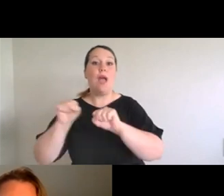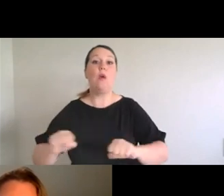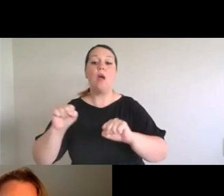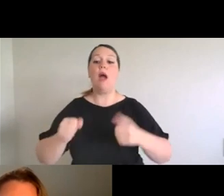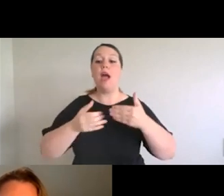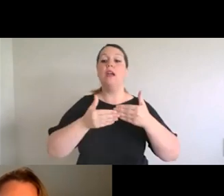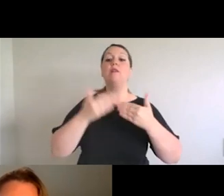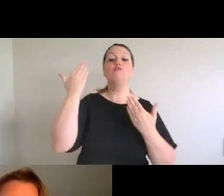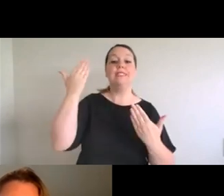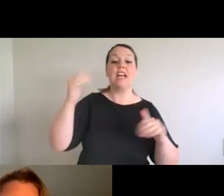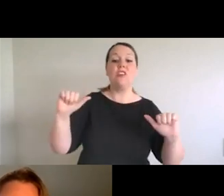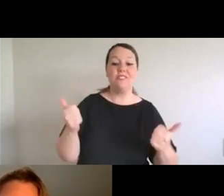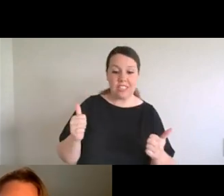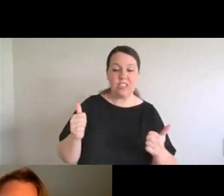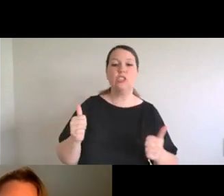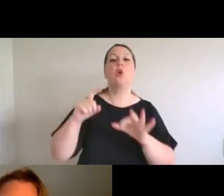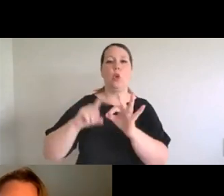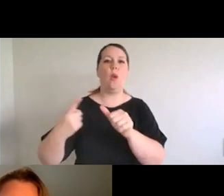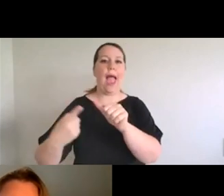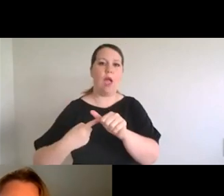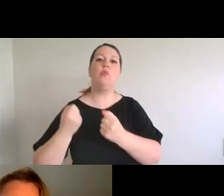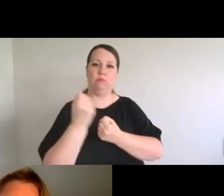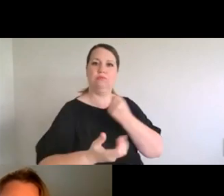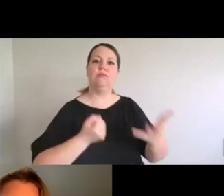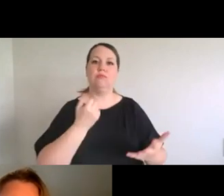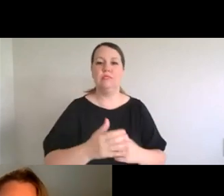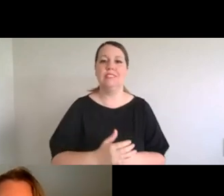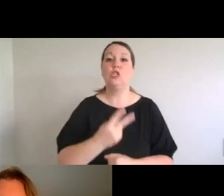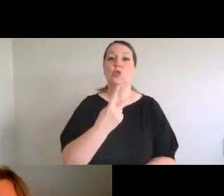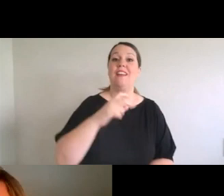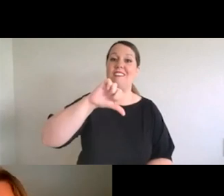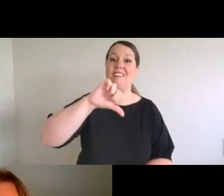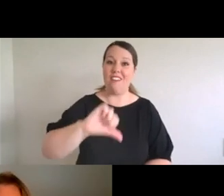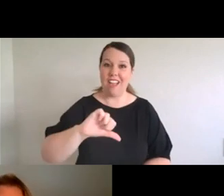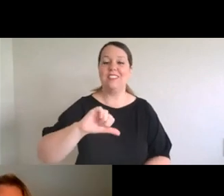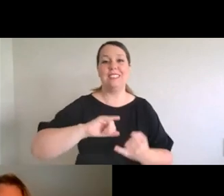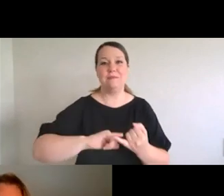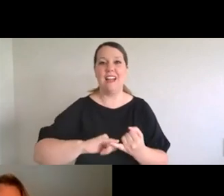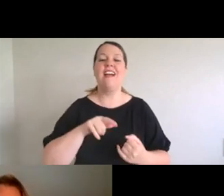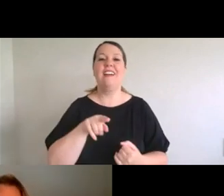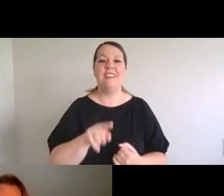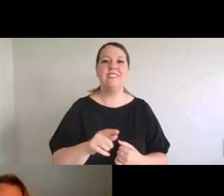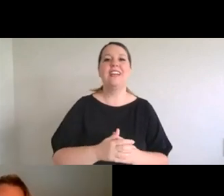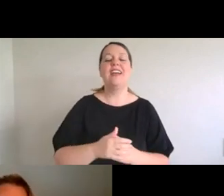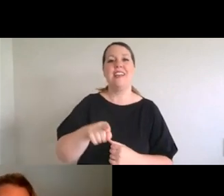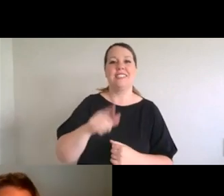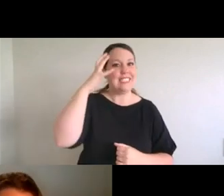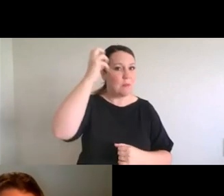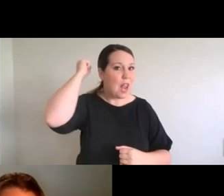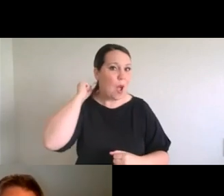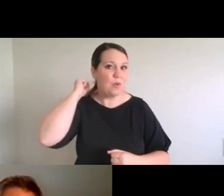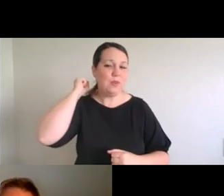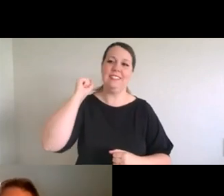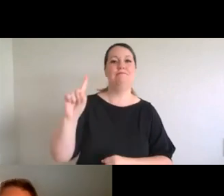So on 29th of October, Honorable Colonel Sepulveda, Minister for Disability Issues, announced